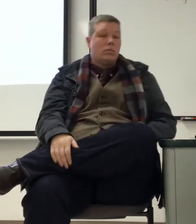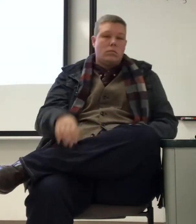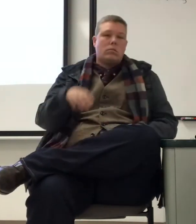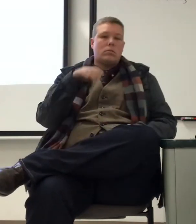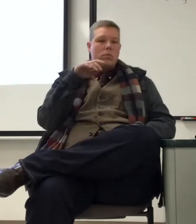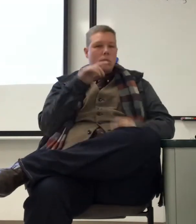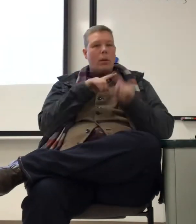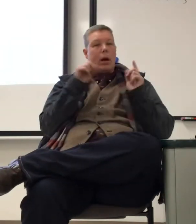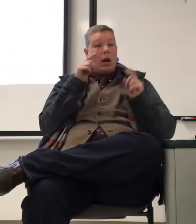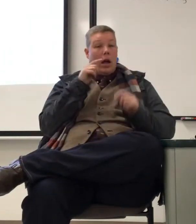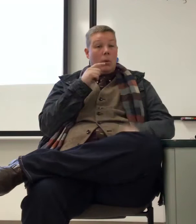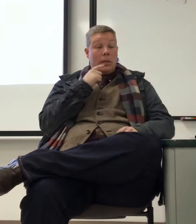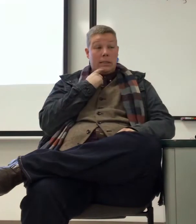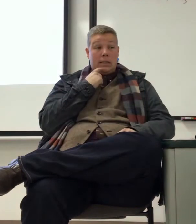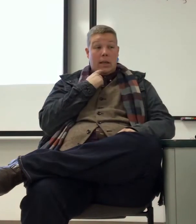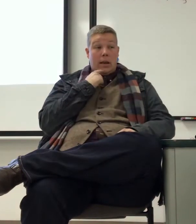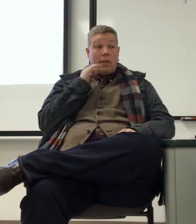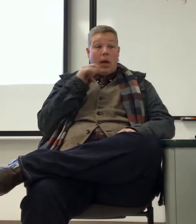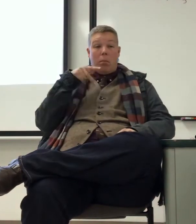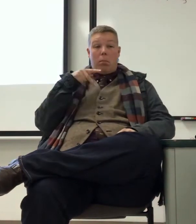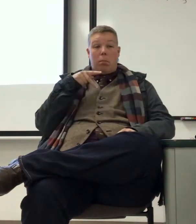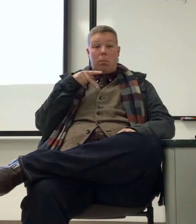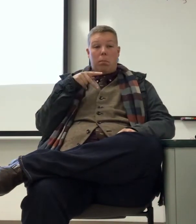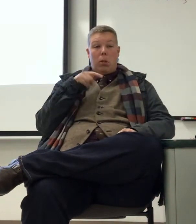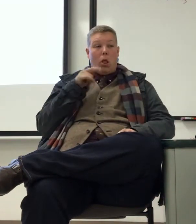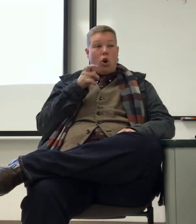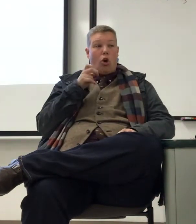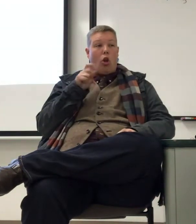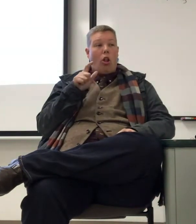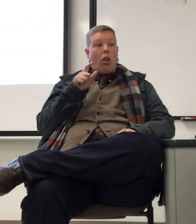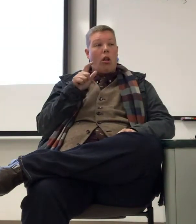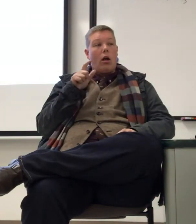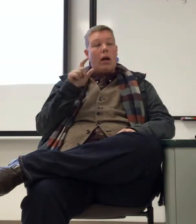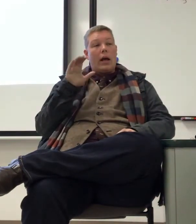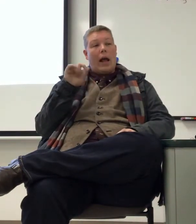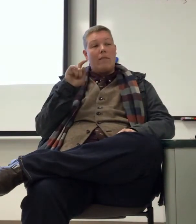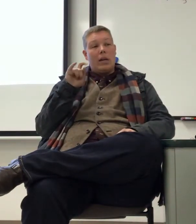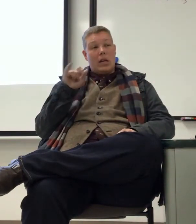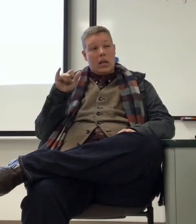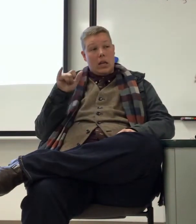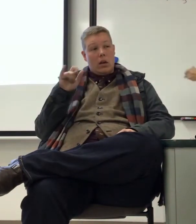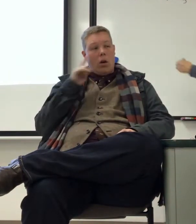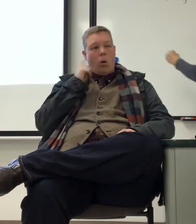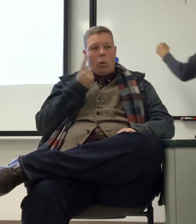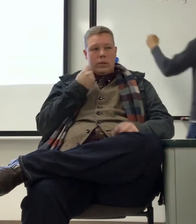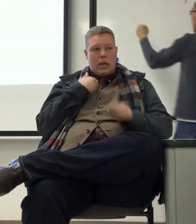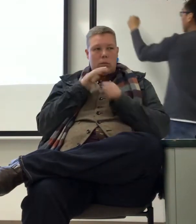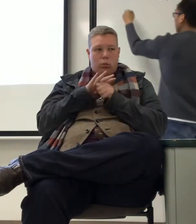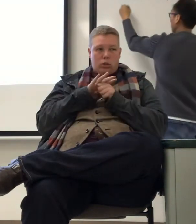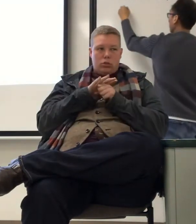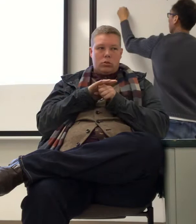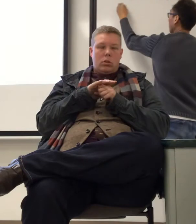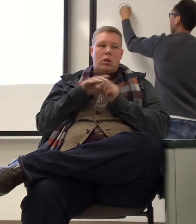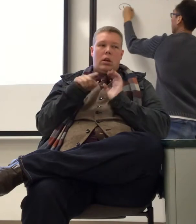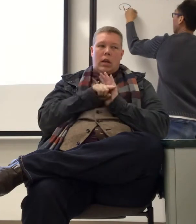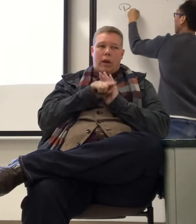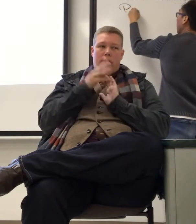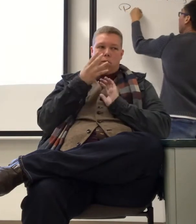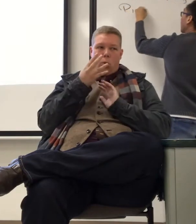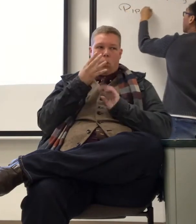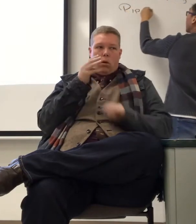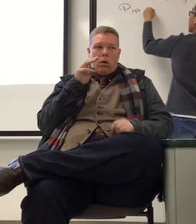But what I said was the pleural cavity always has a negative pressure. On average, it's -4. PIP.